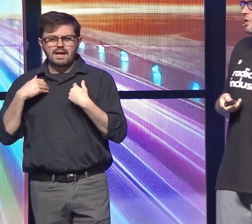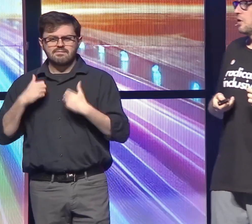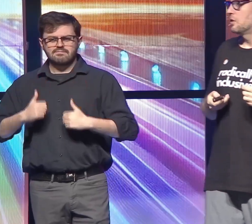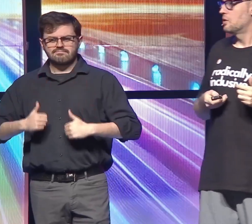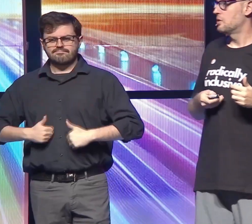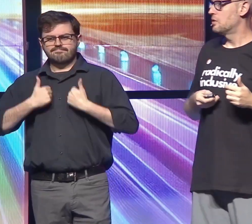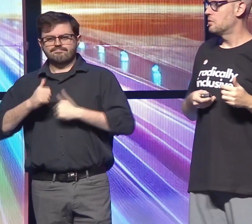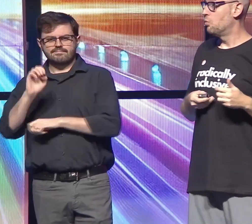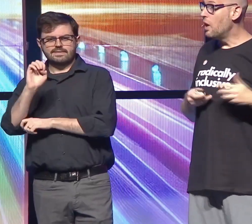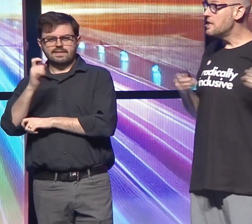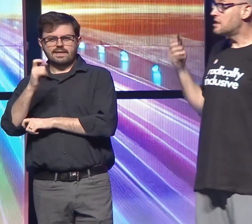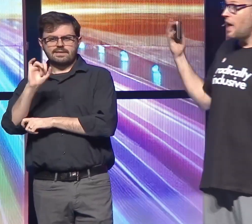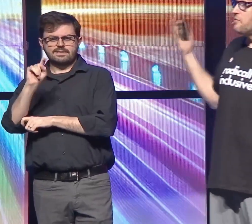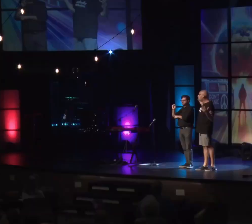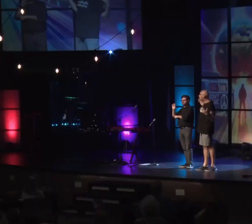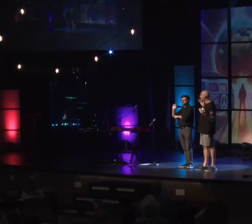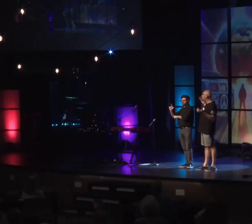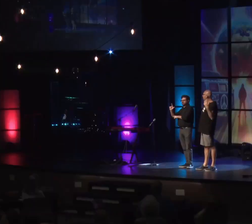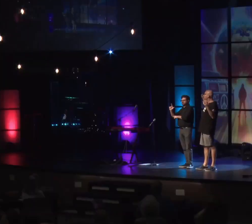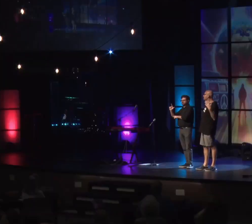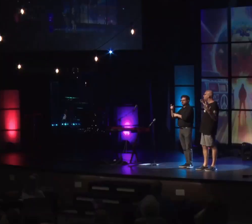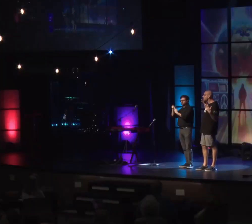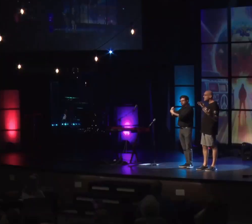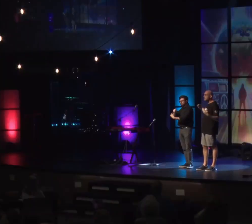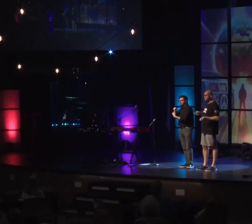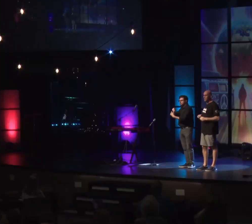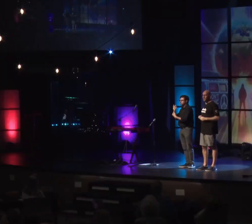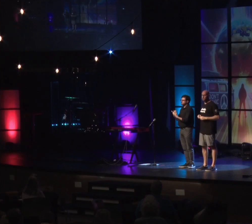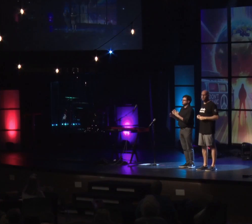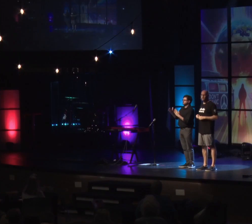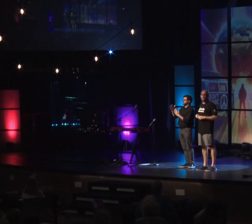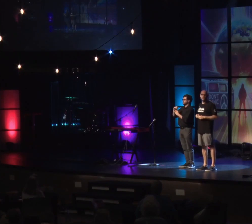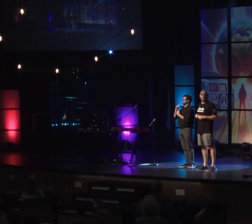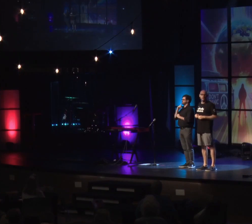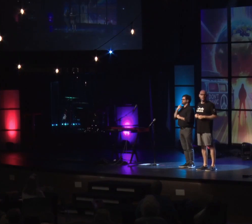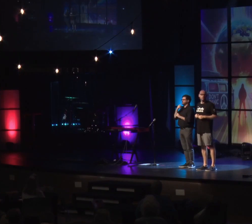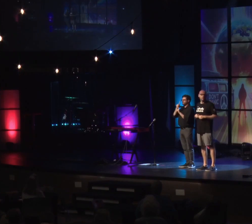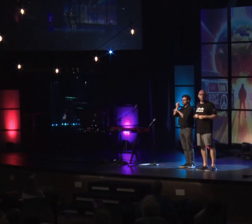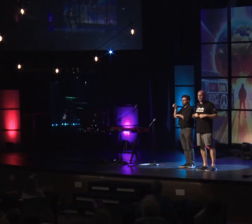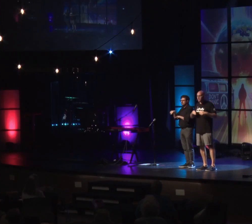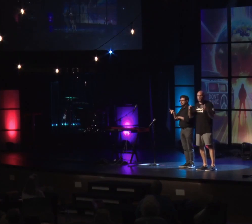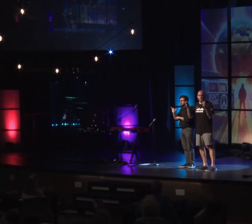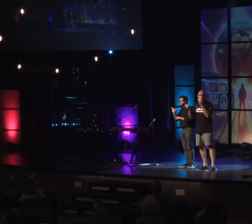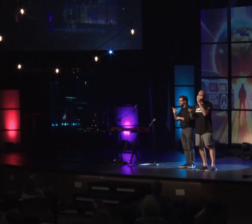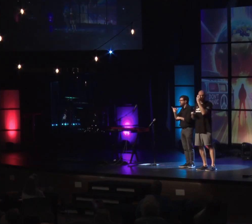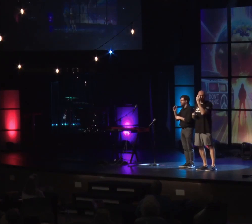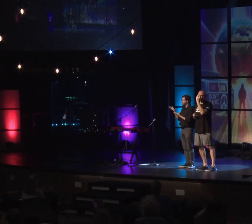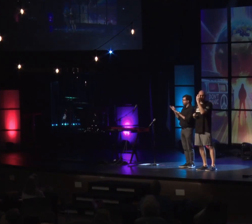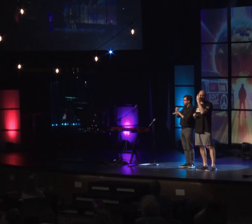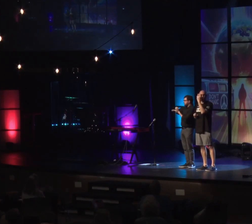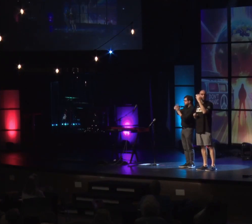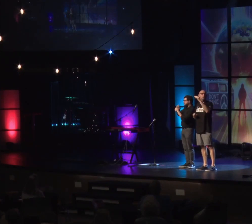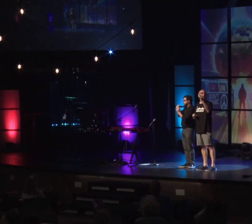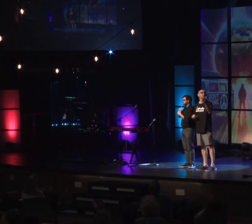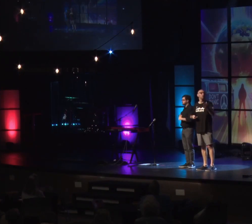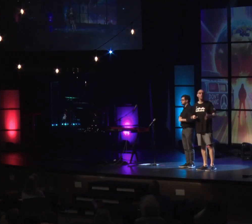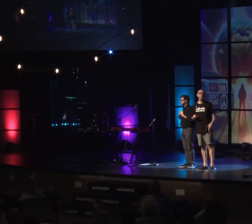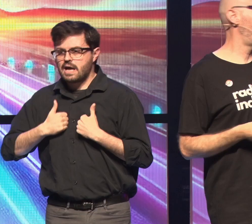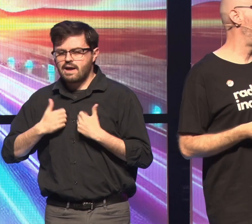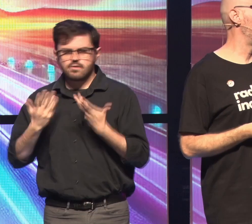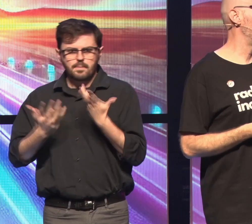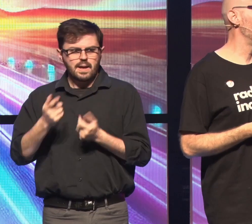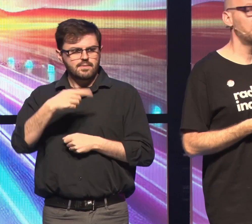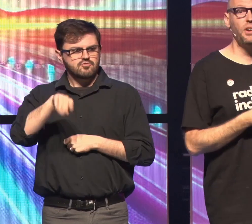life. What is life all about? What is the meaning of life? Right? Maybe you're in here and you're a person of faith, or you're